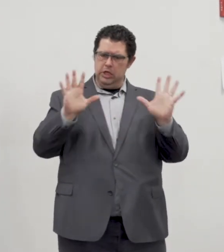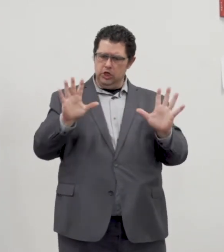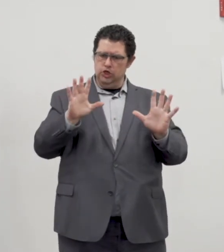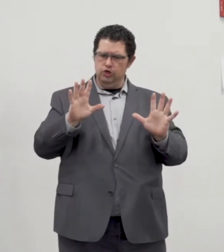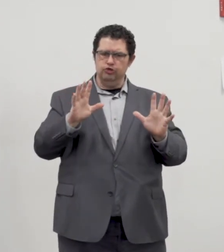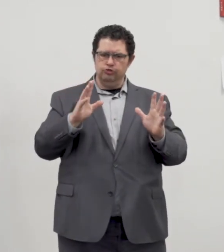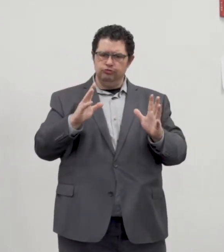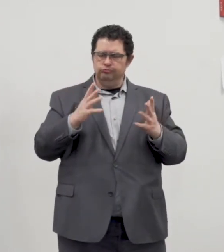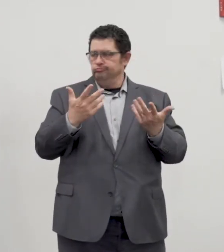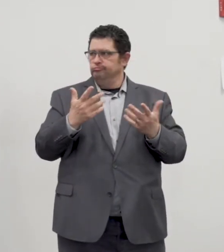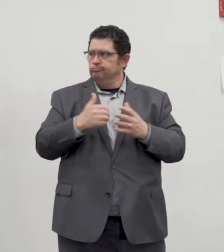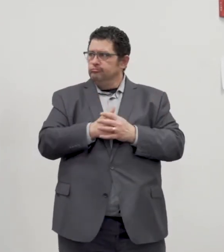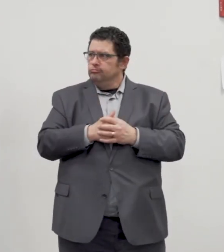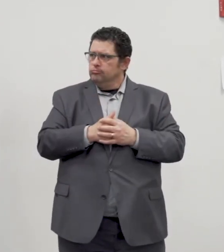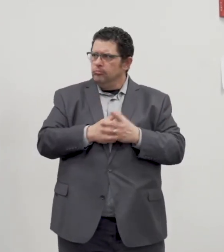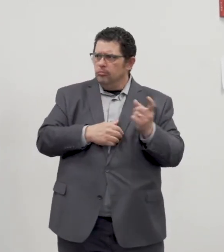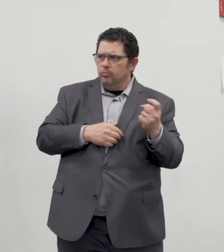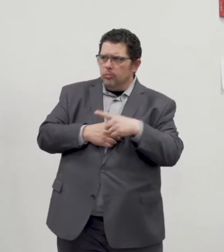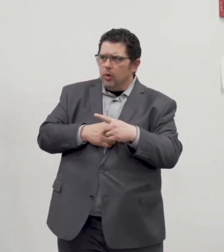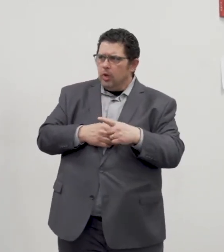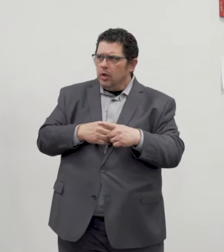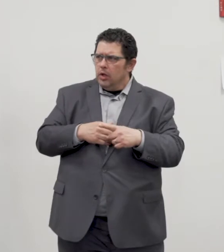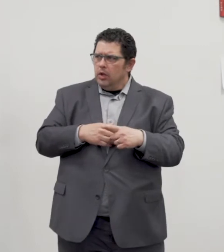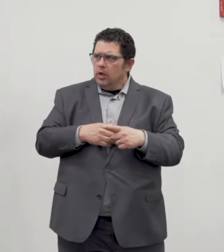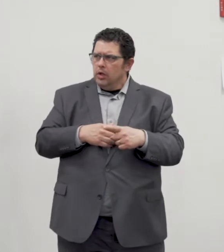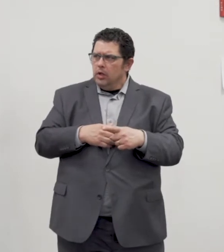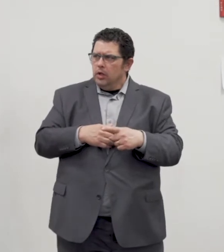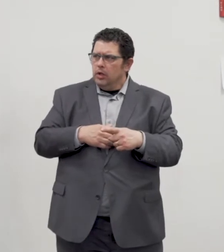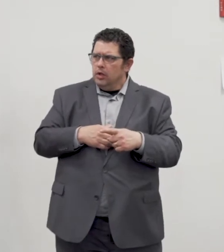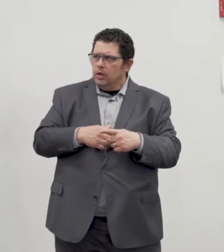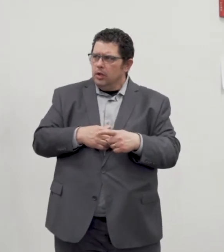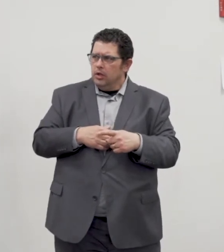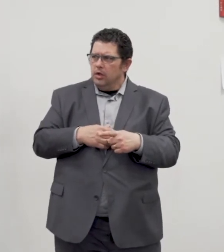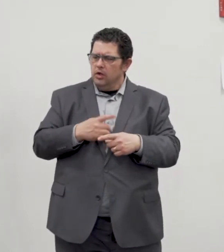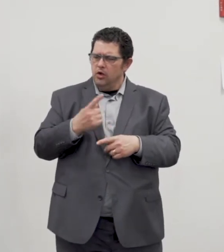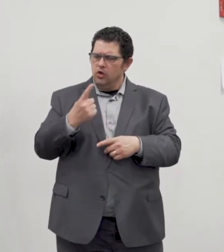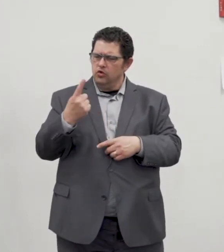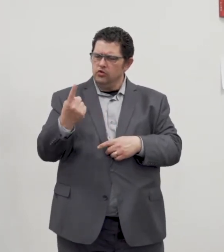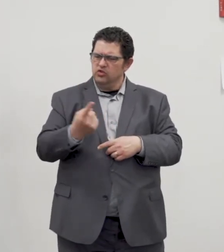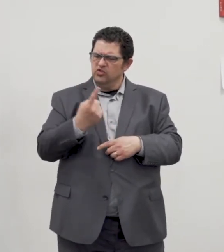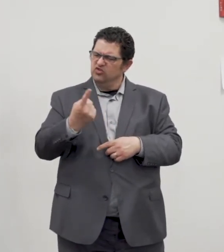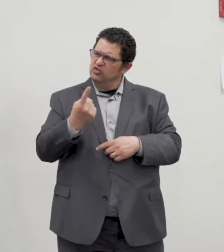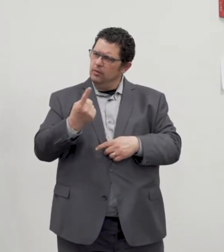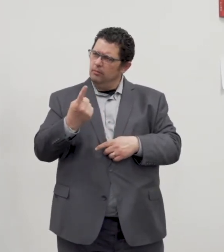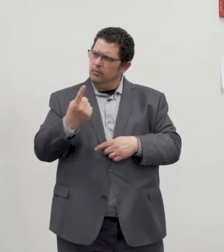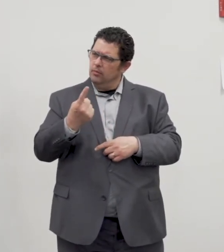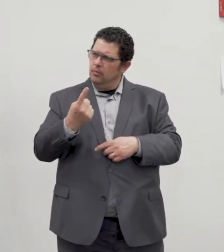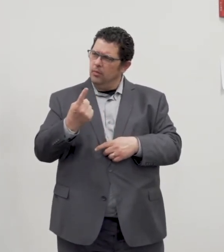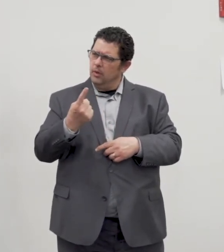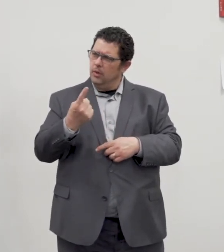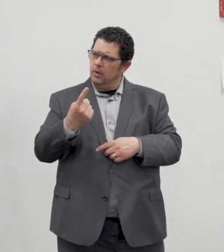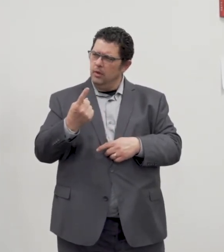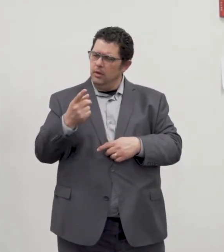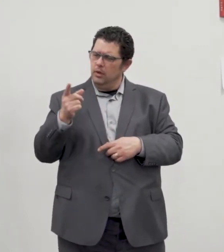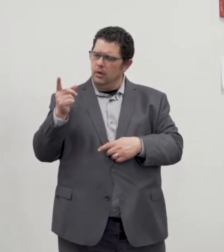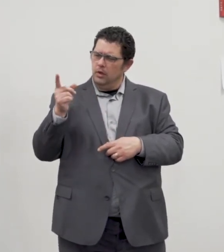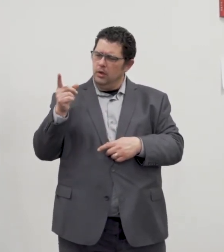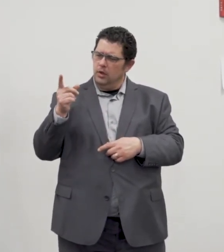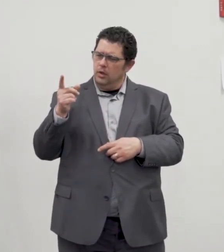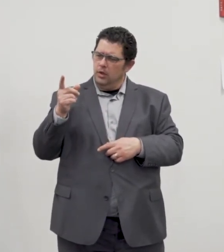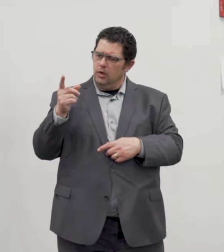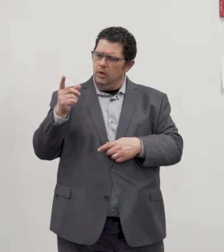talk about that. Is there a red line or something else you're going to be looking at, some sort of metric to hit that you